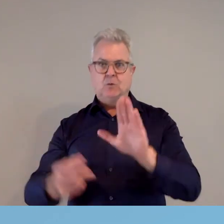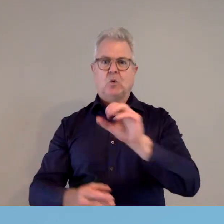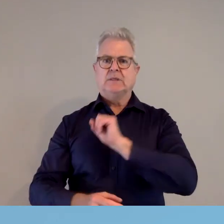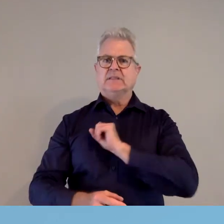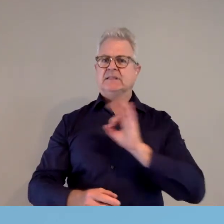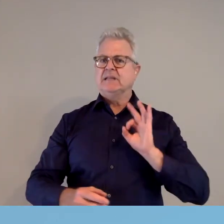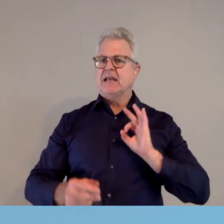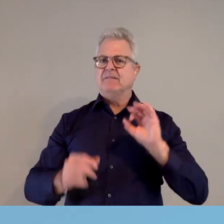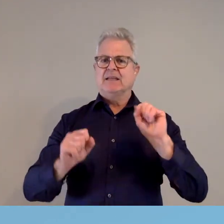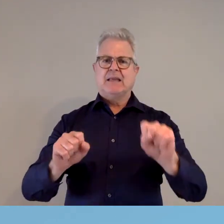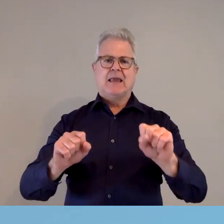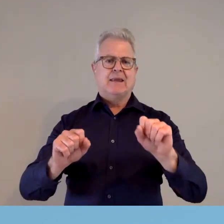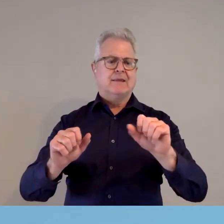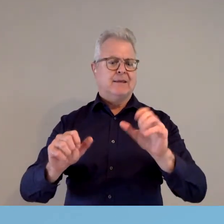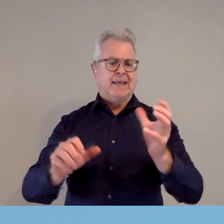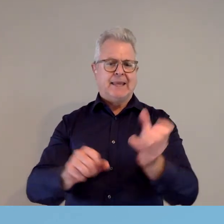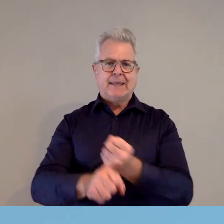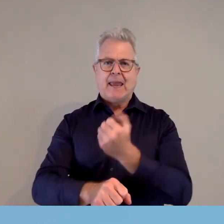able to see